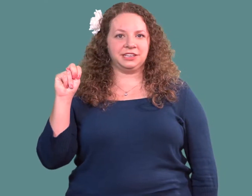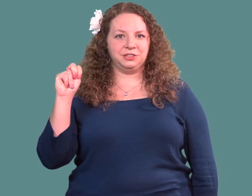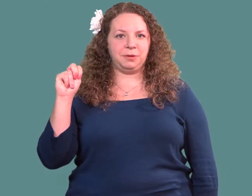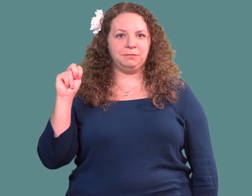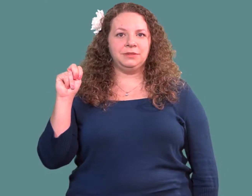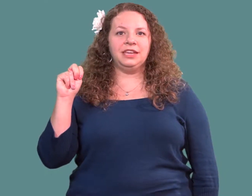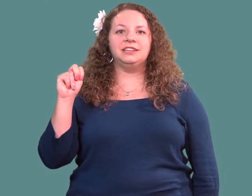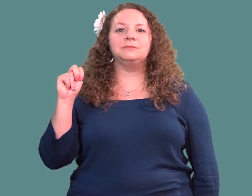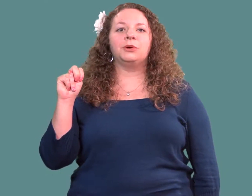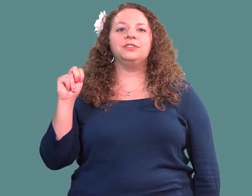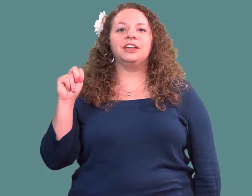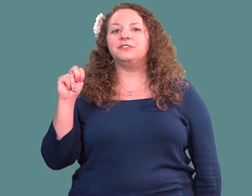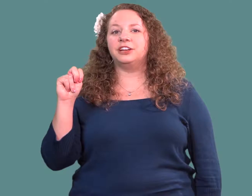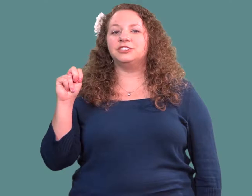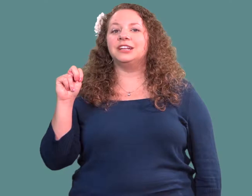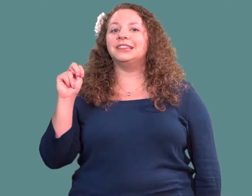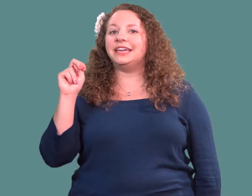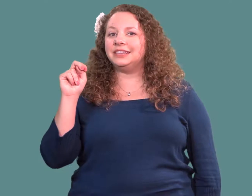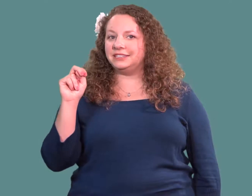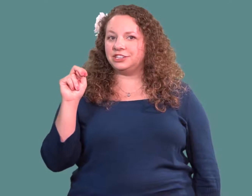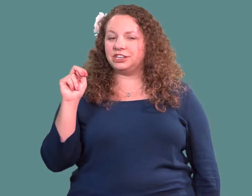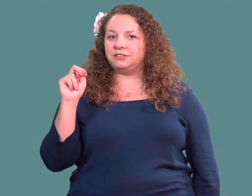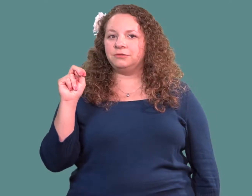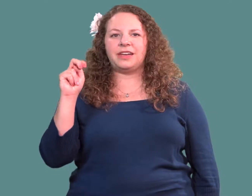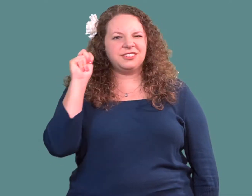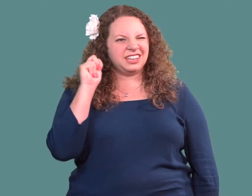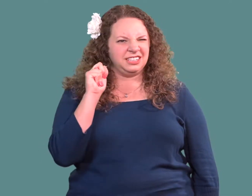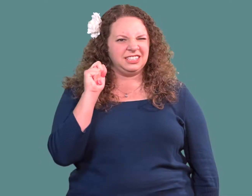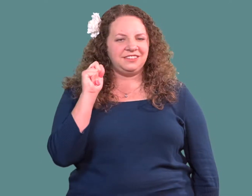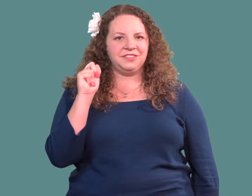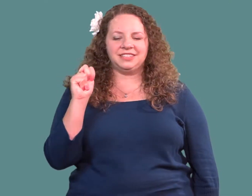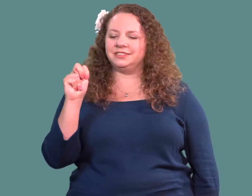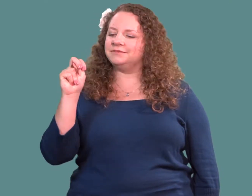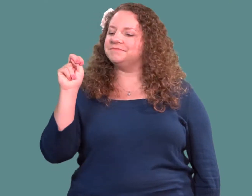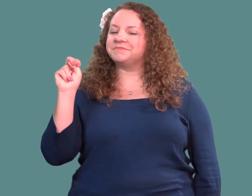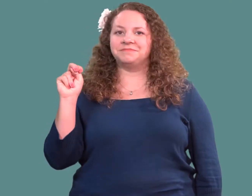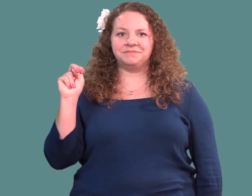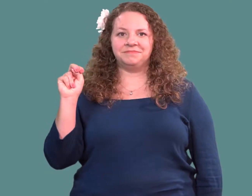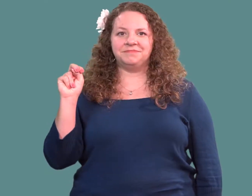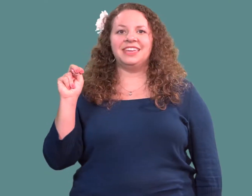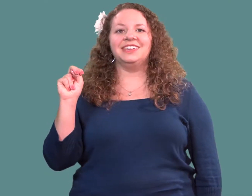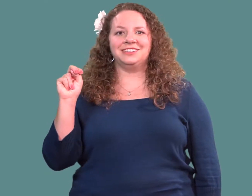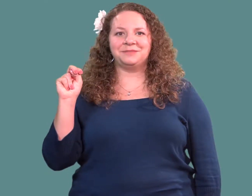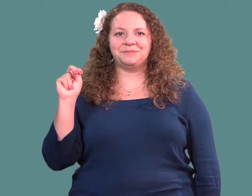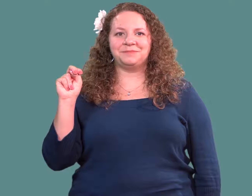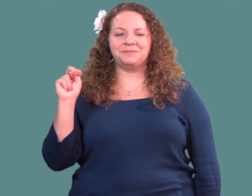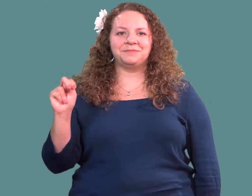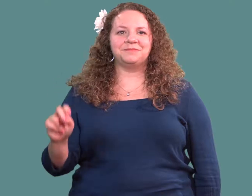against your palm. It is important that your fingers are lightly touching rather than in a tight fist. N.